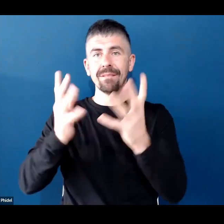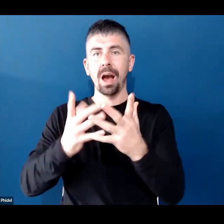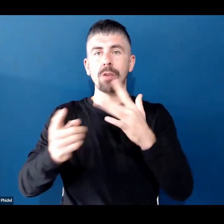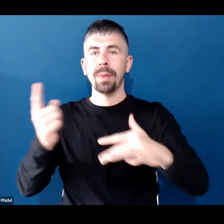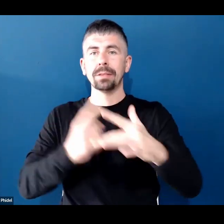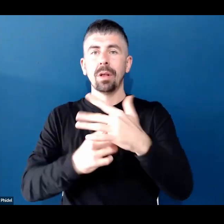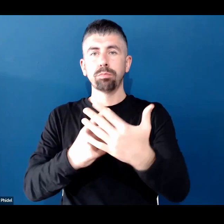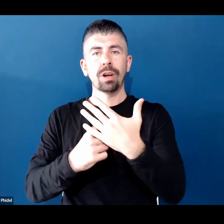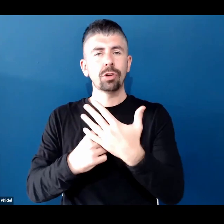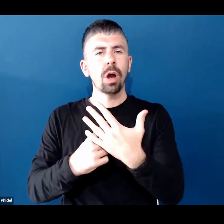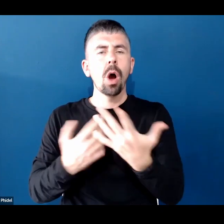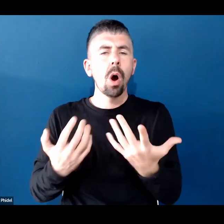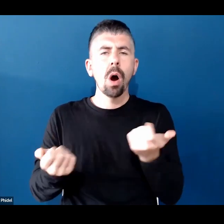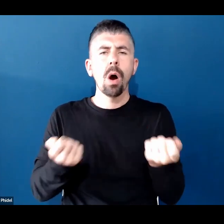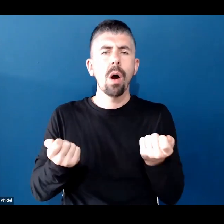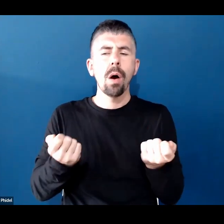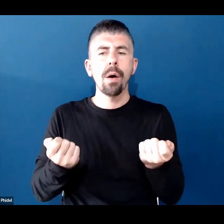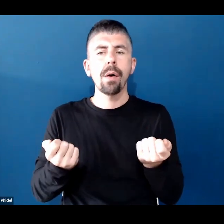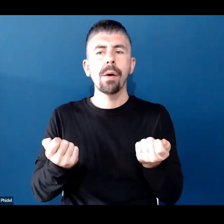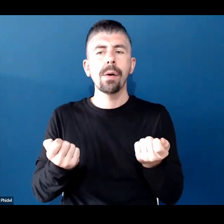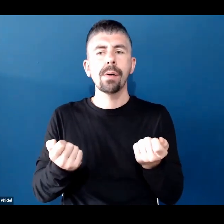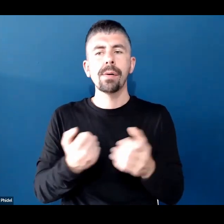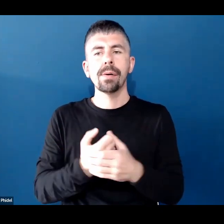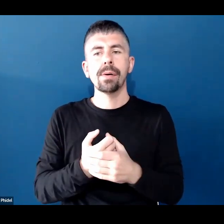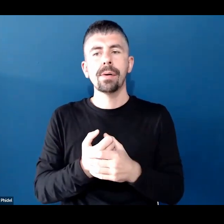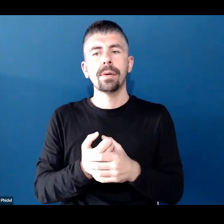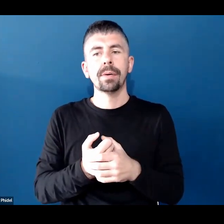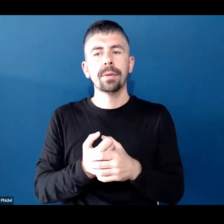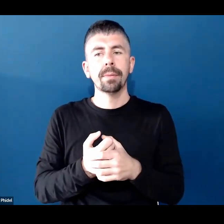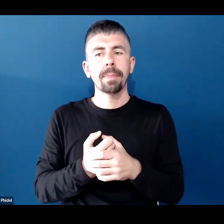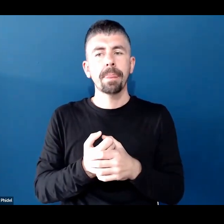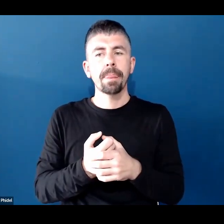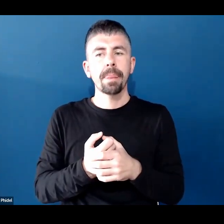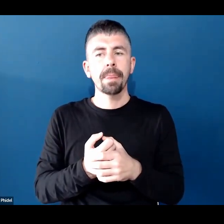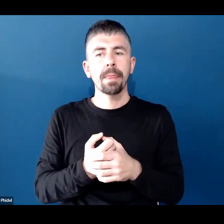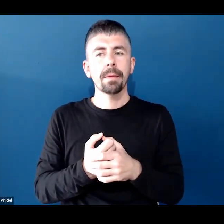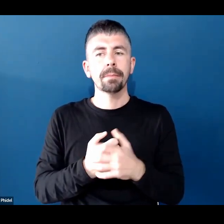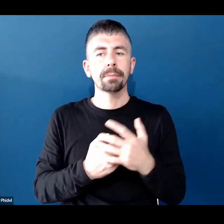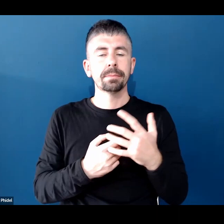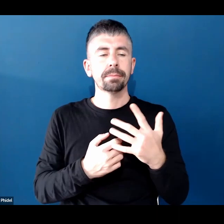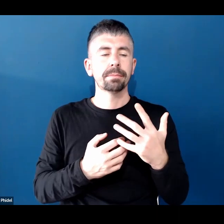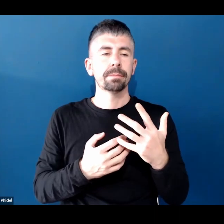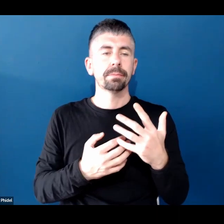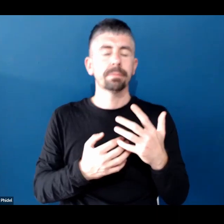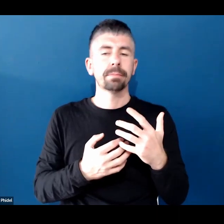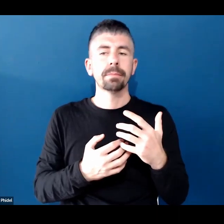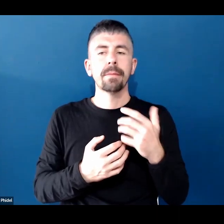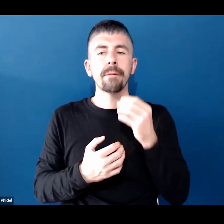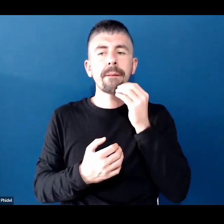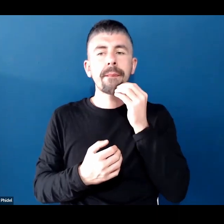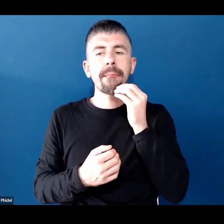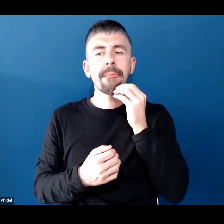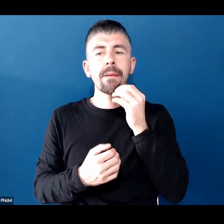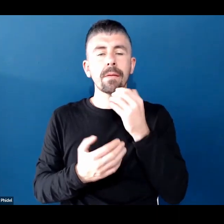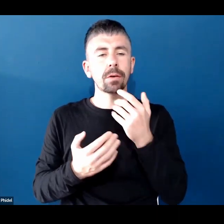or can we not? I think, following the theoretical foundation of ecological economics and more empirical work, studying